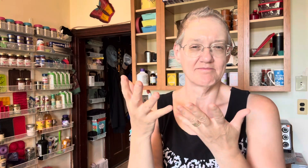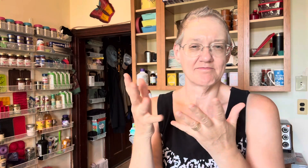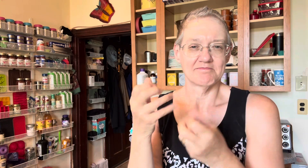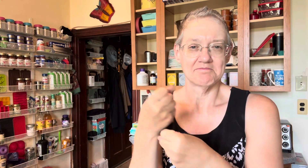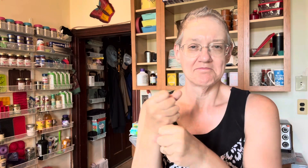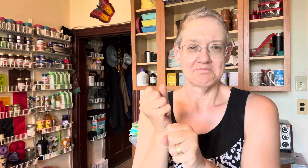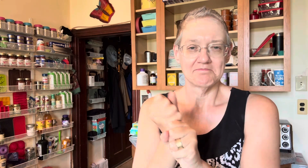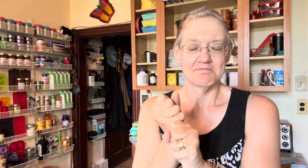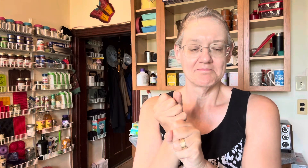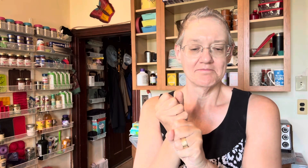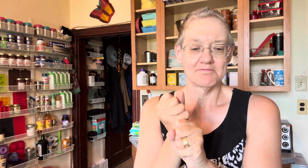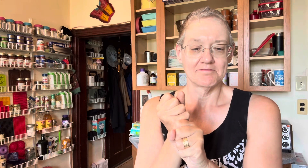The liver I bought.